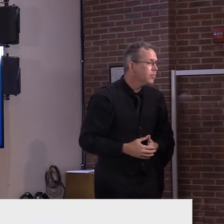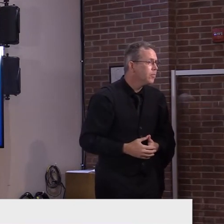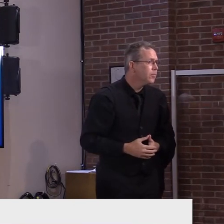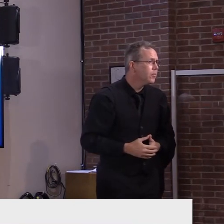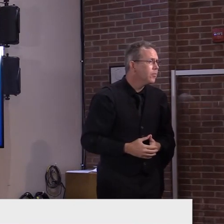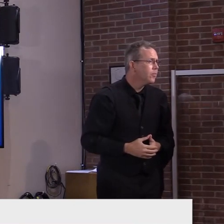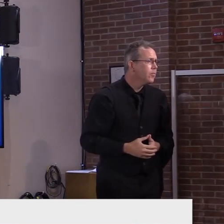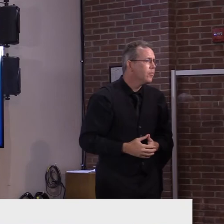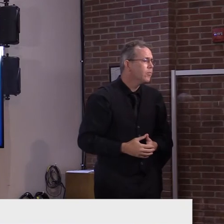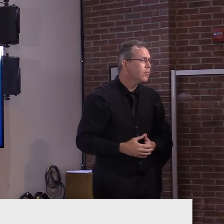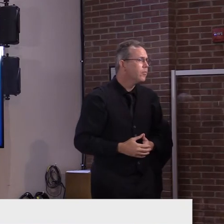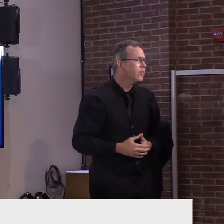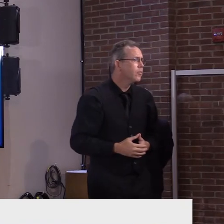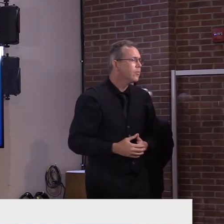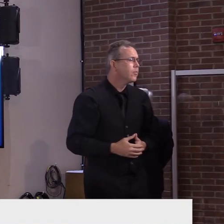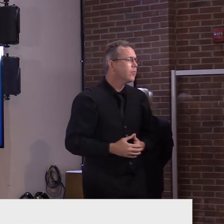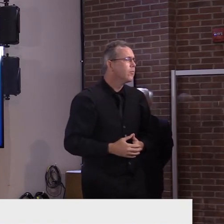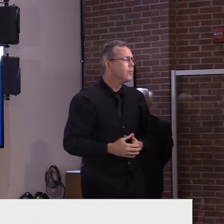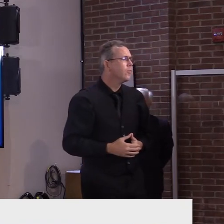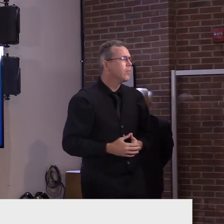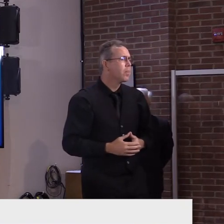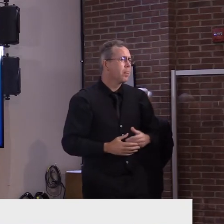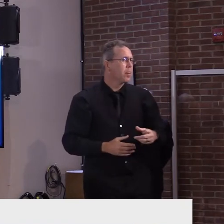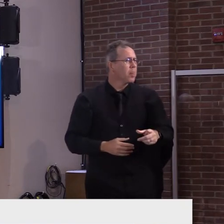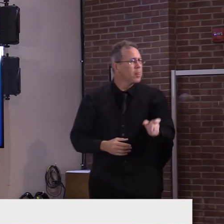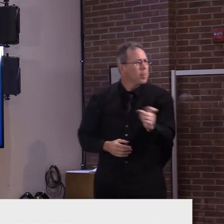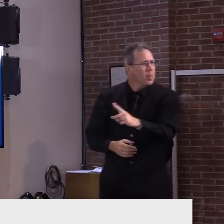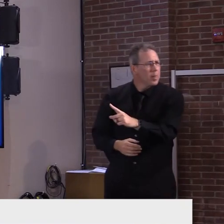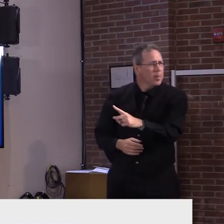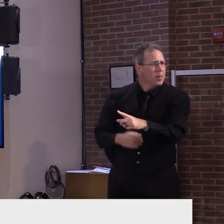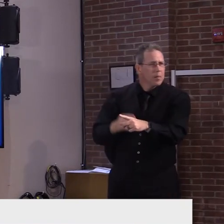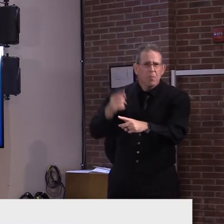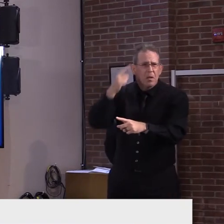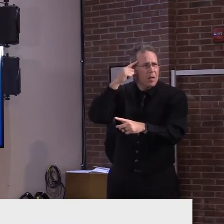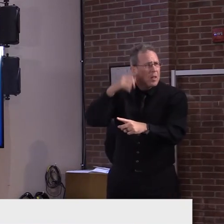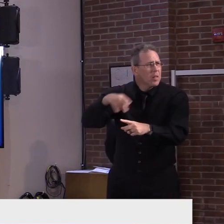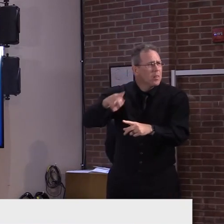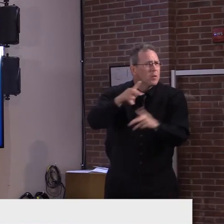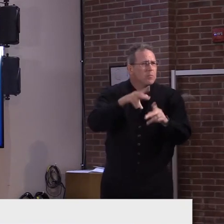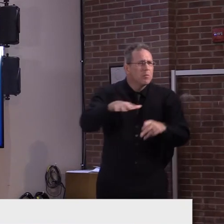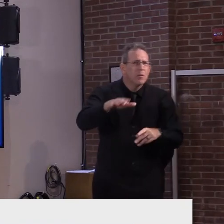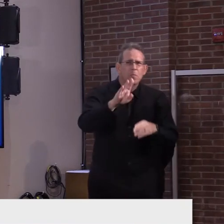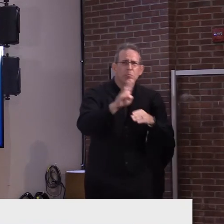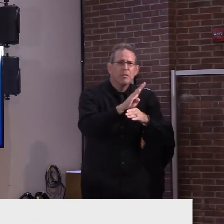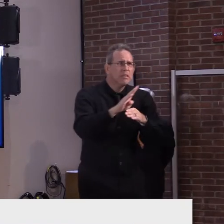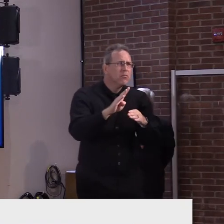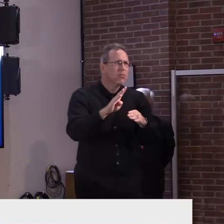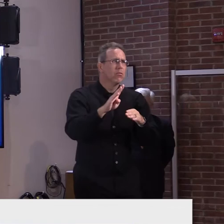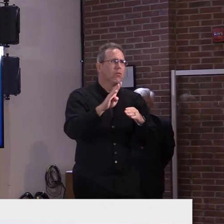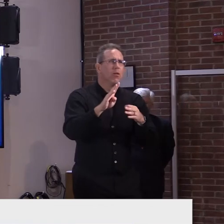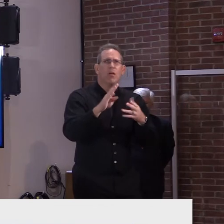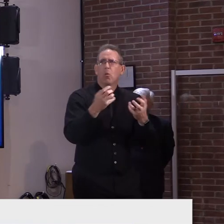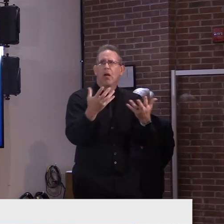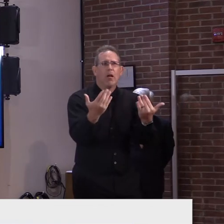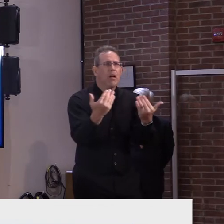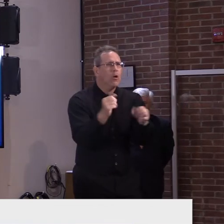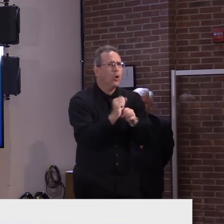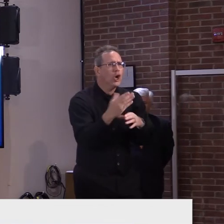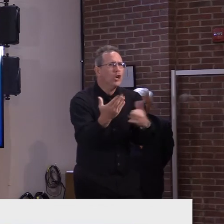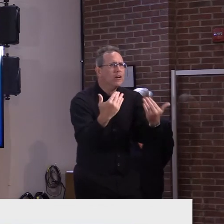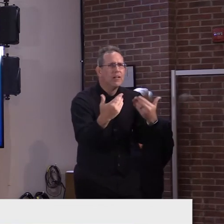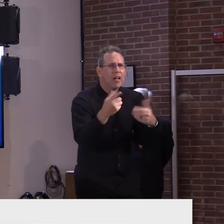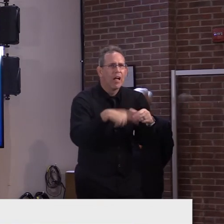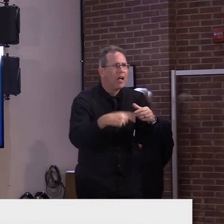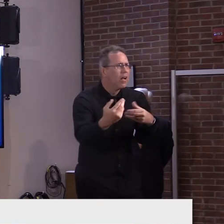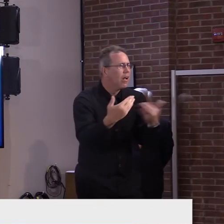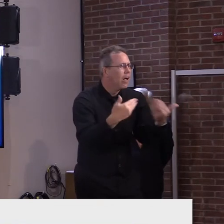Well, you can understand, I'm sure, these private businesses that are desperate for workers, concerned about even losing maybe